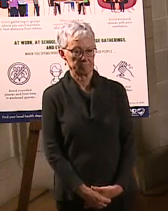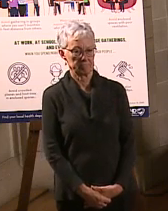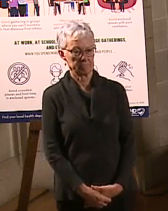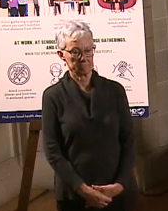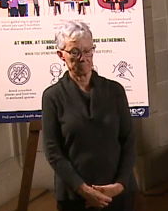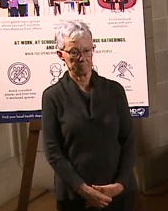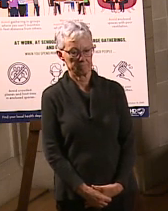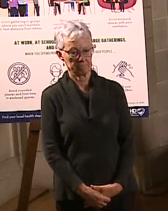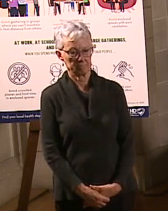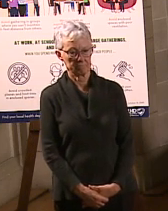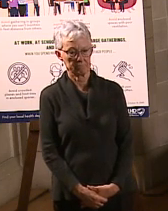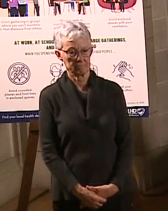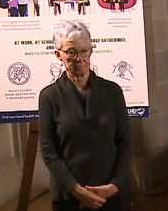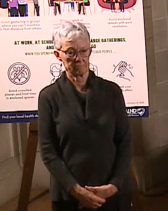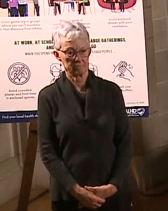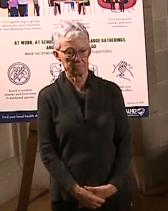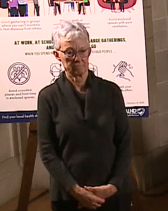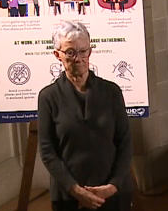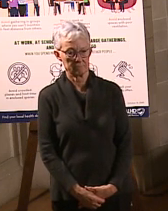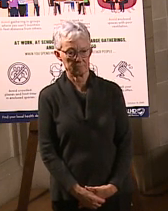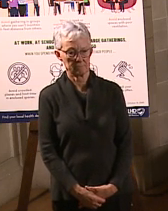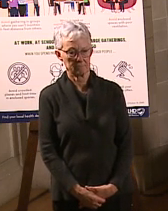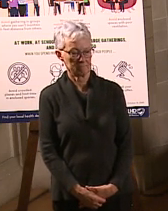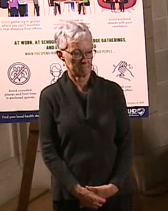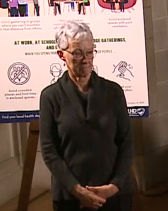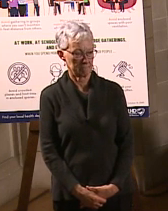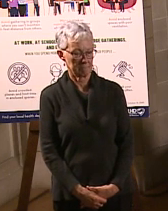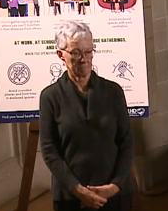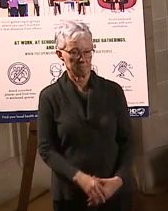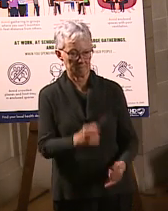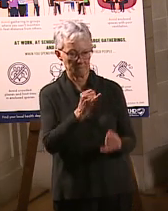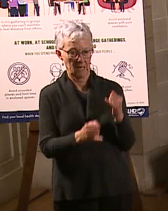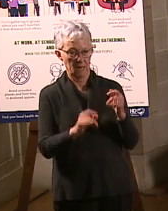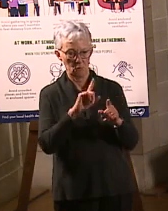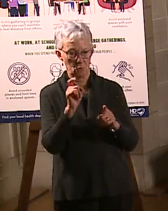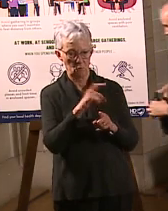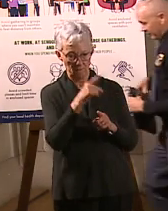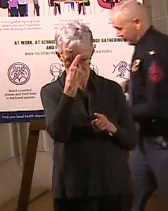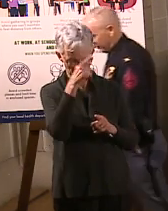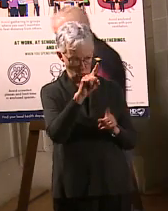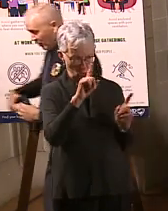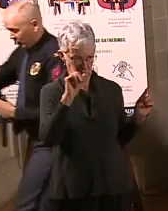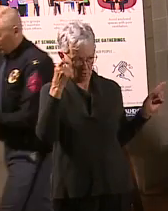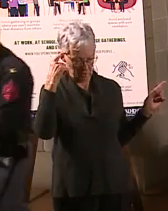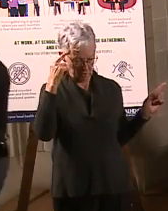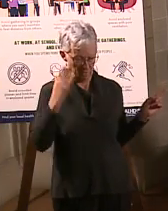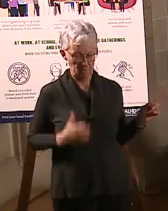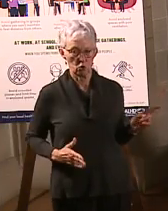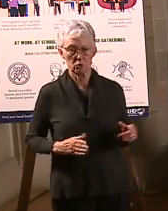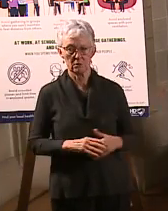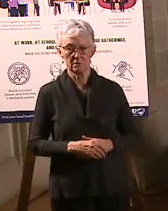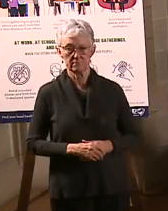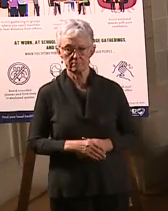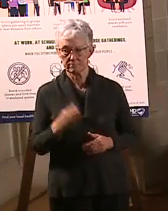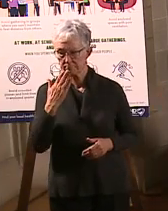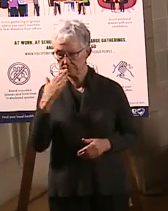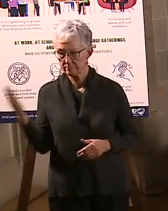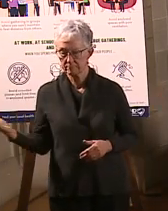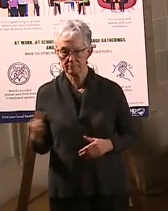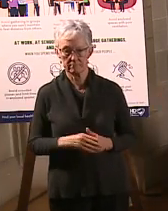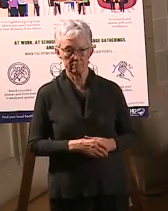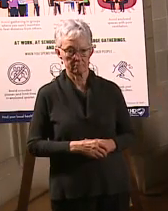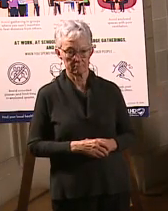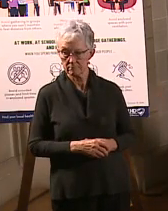Ma'am. Martha, do you have a question for the Colonel? That's for you, Governor. Thank you, Colonel. All right, last question. Go ahead,